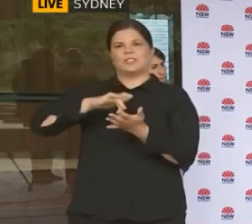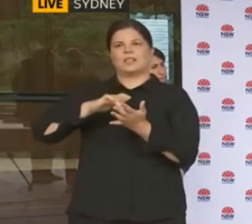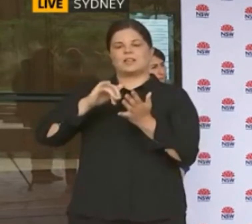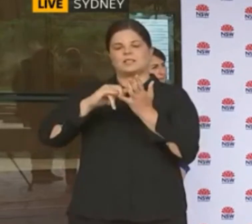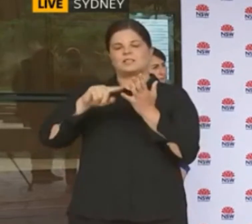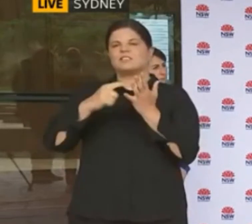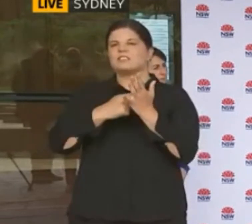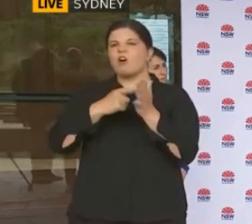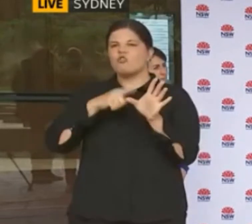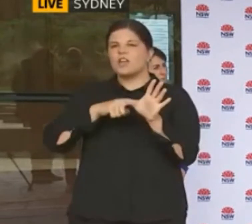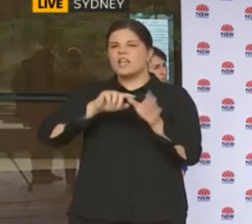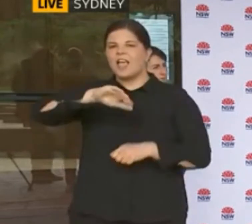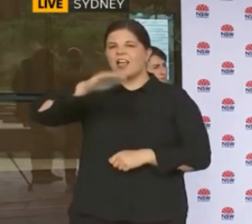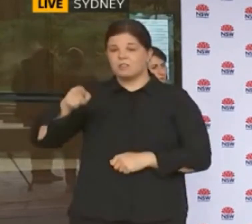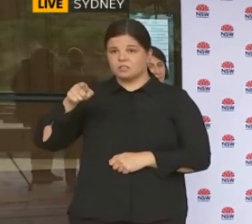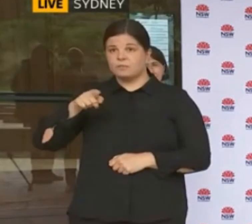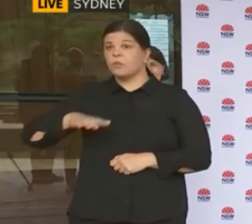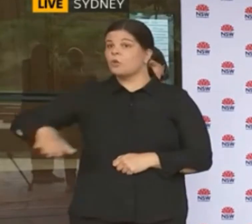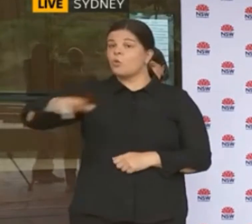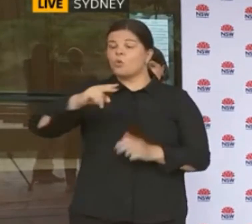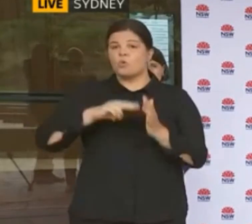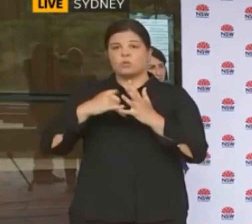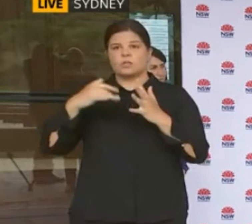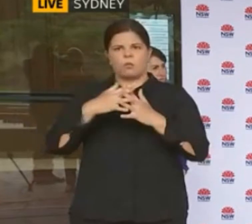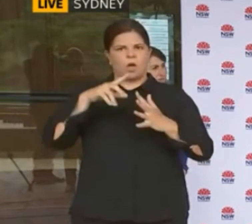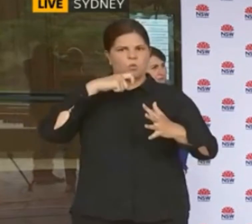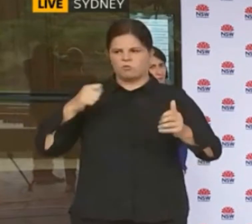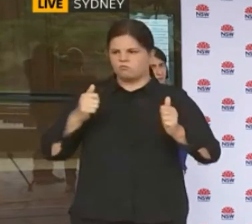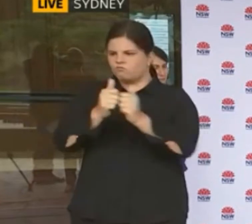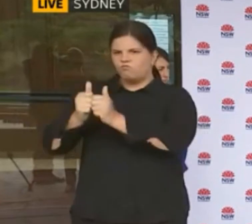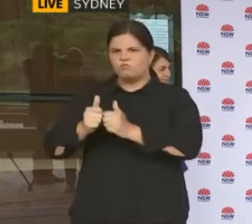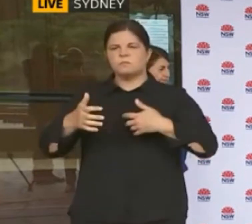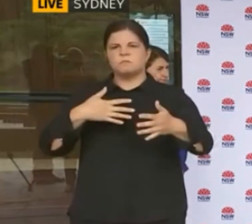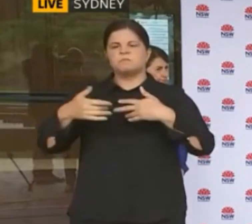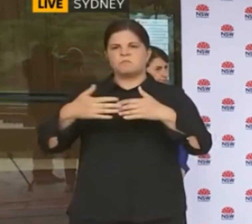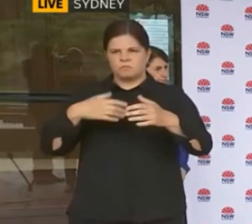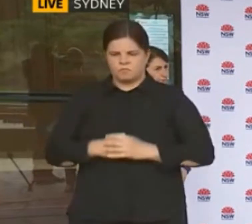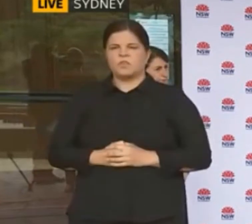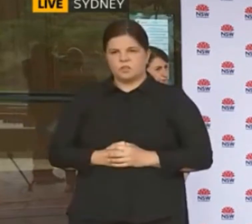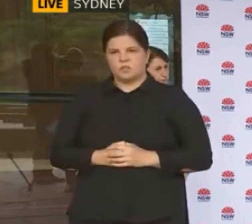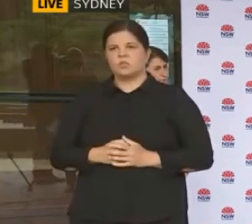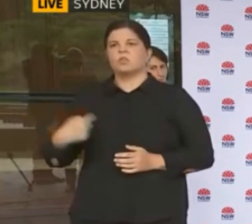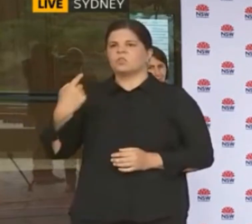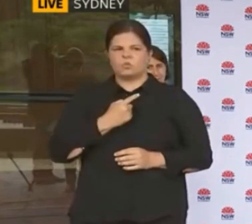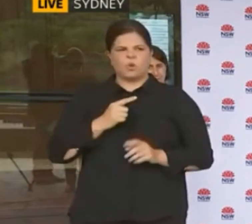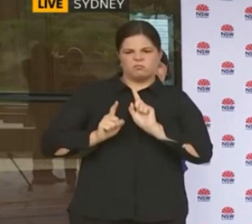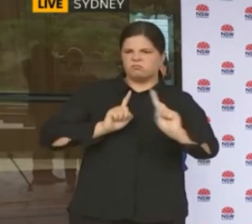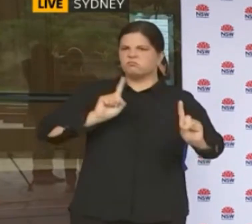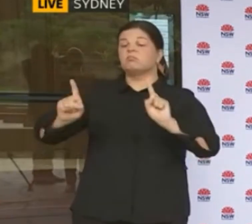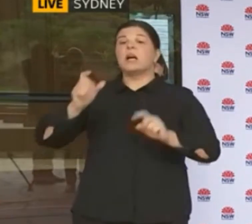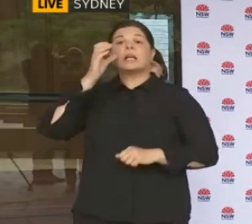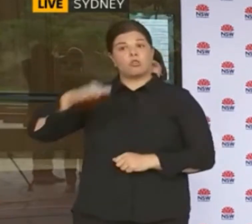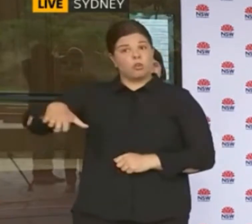It will be coordinated as a statewide operation. We have resources that have been reallocated back out to